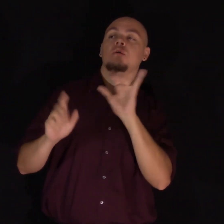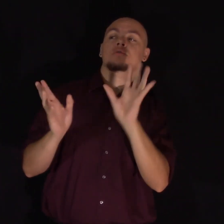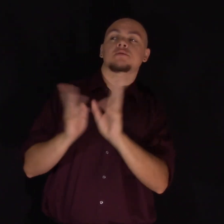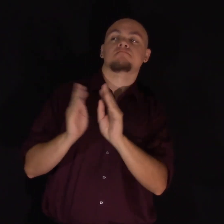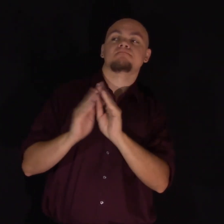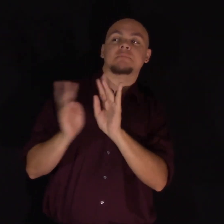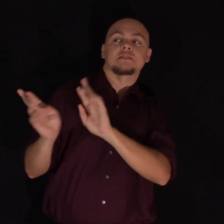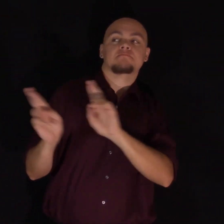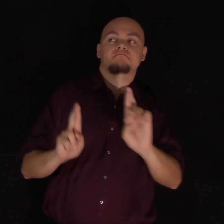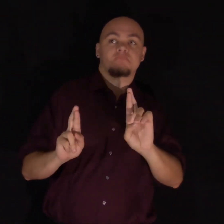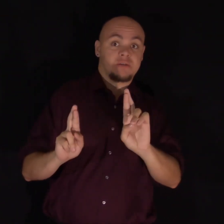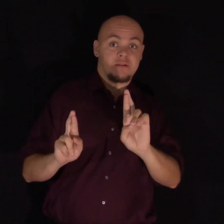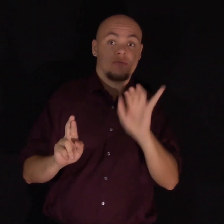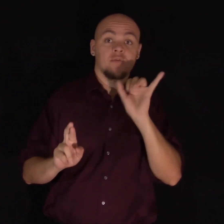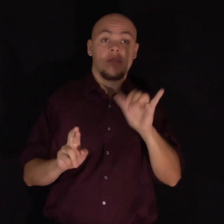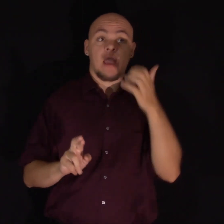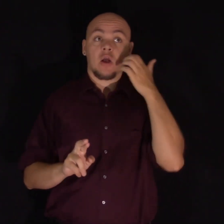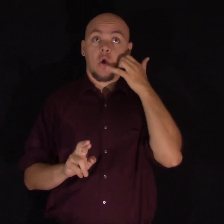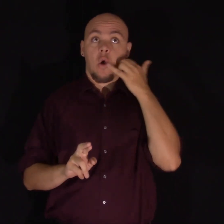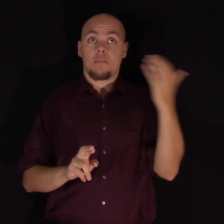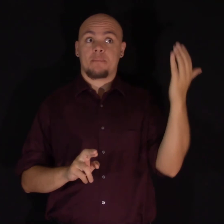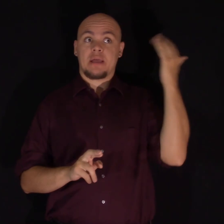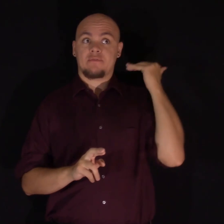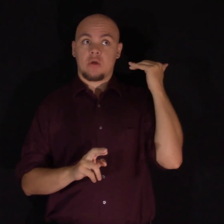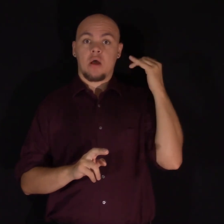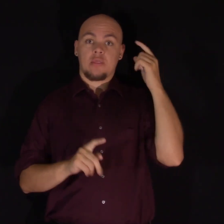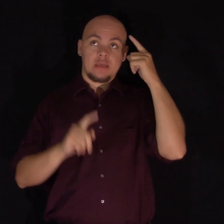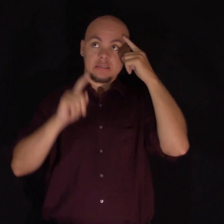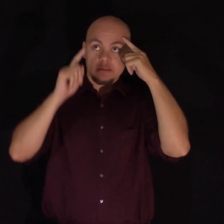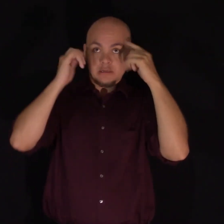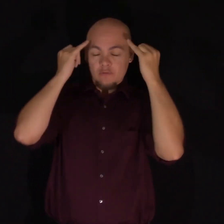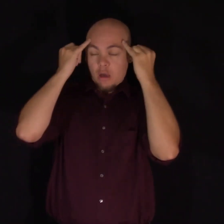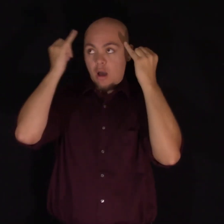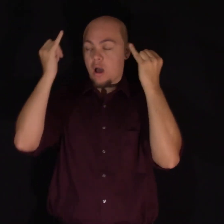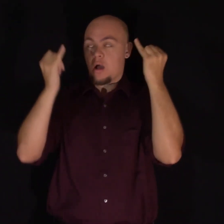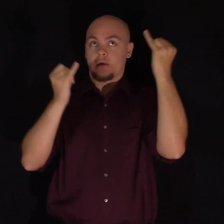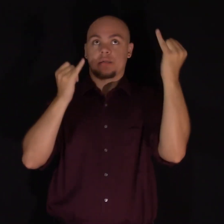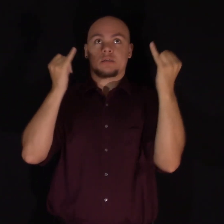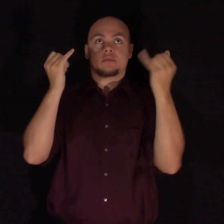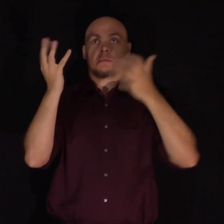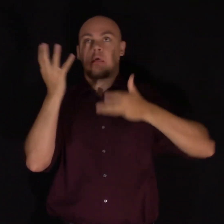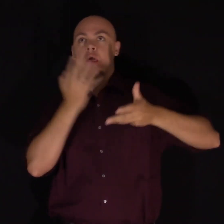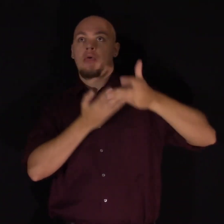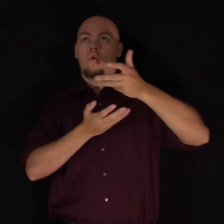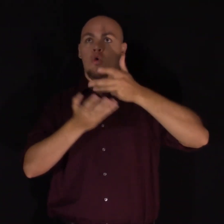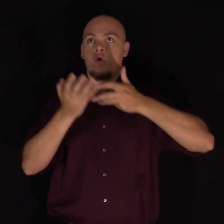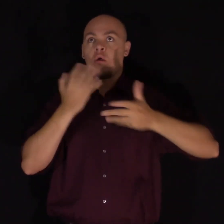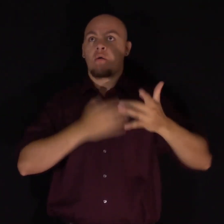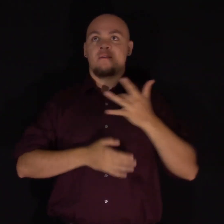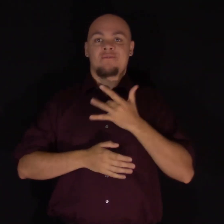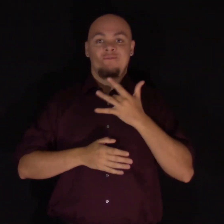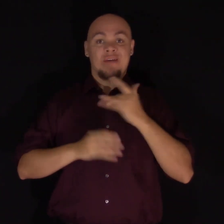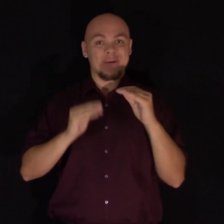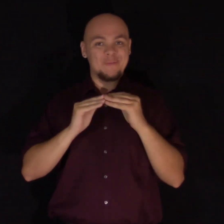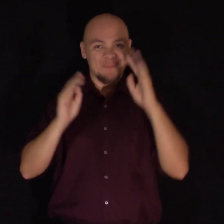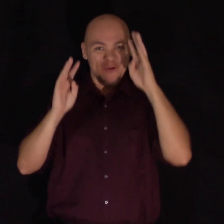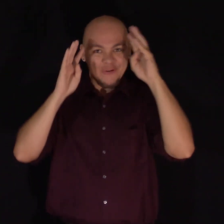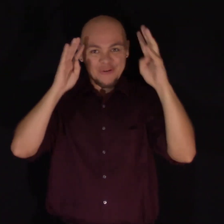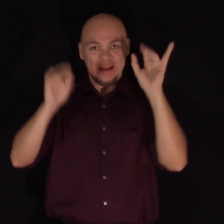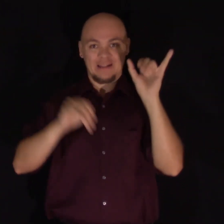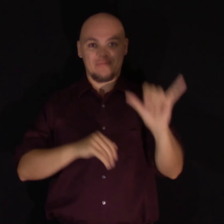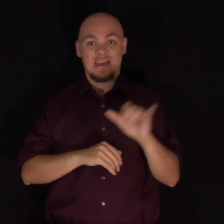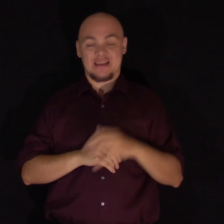go to the call that you were just on. It'll wander to the ideas that are circulating, and it'll make you more creative in this